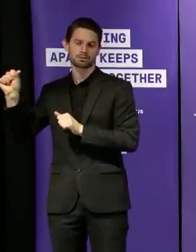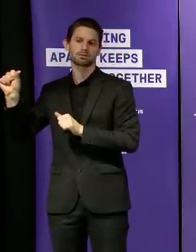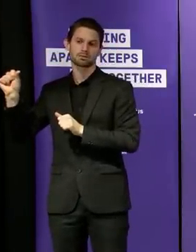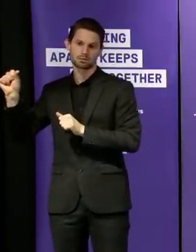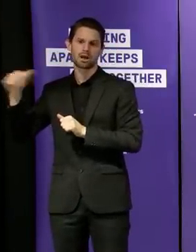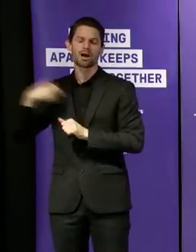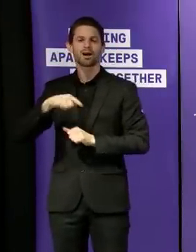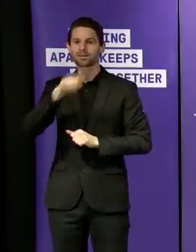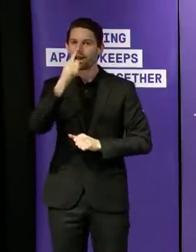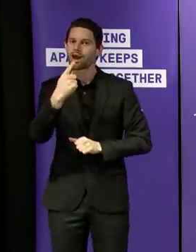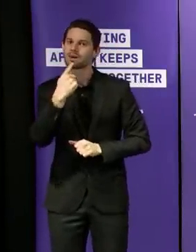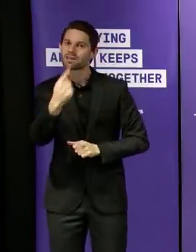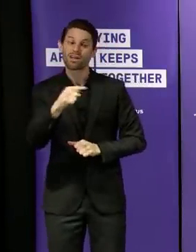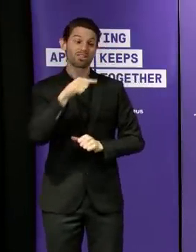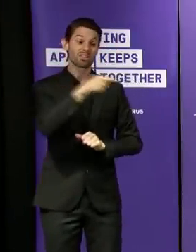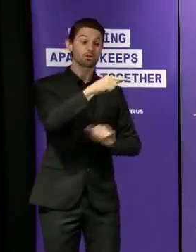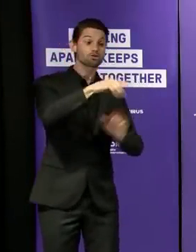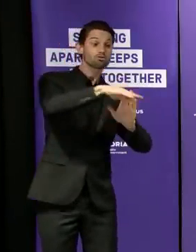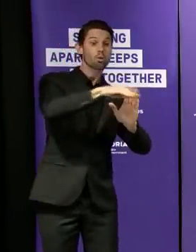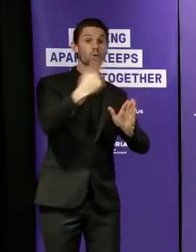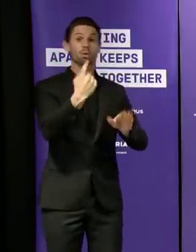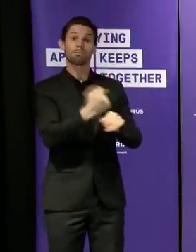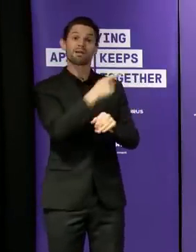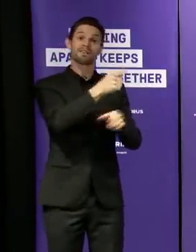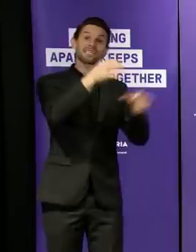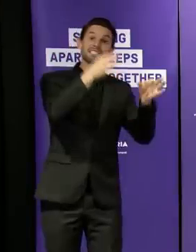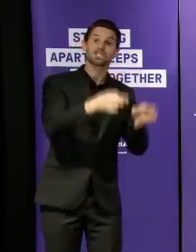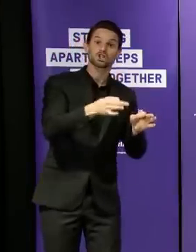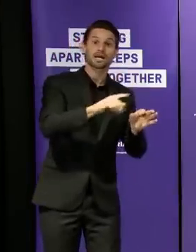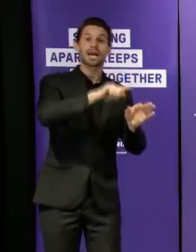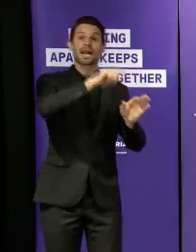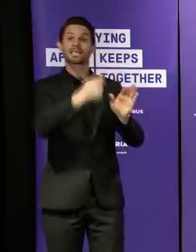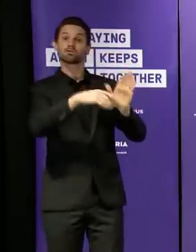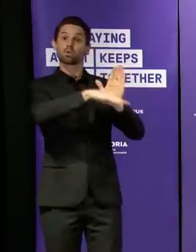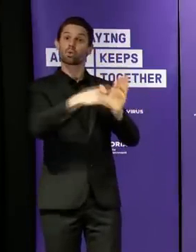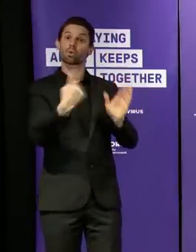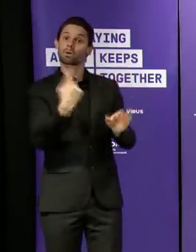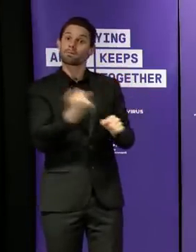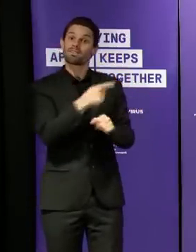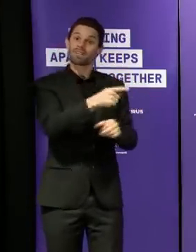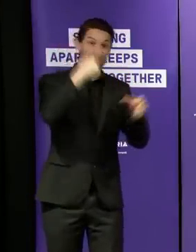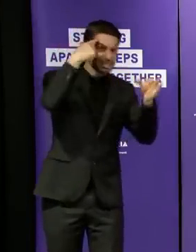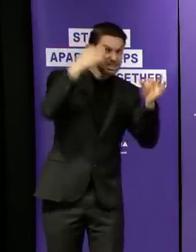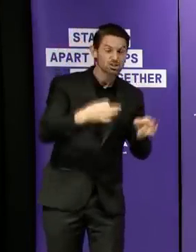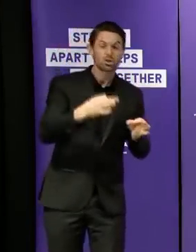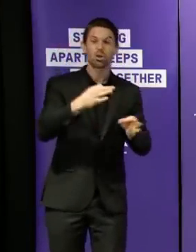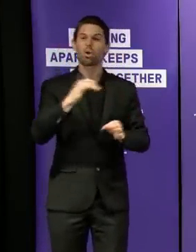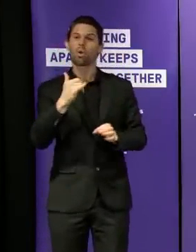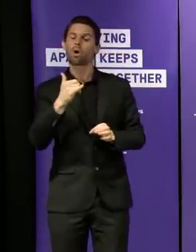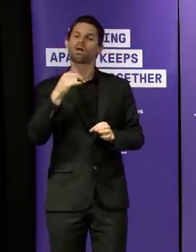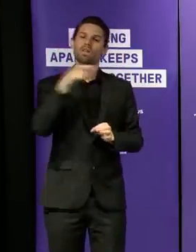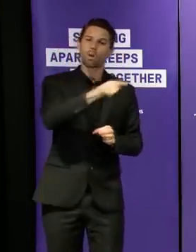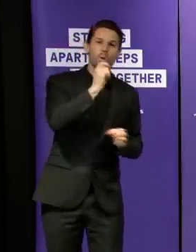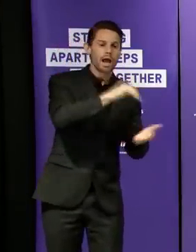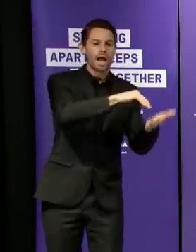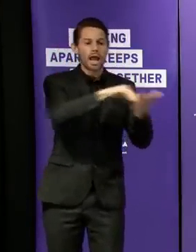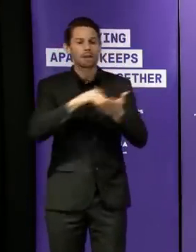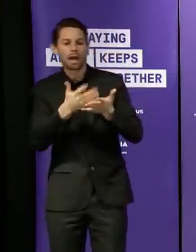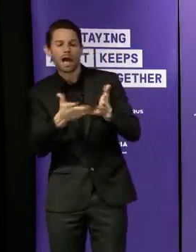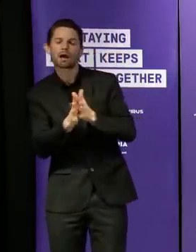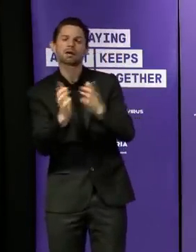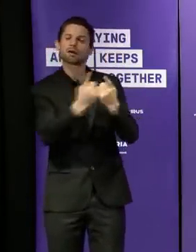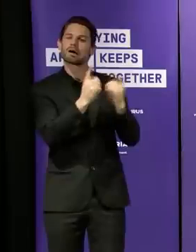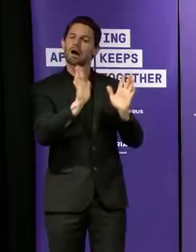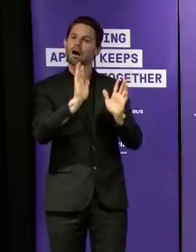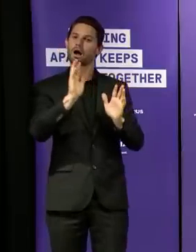attribute to each and every rule, each and every measure, a percentage dividend. So this counts for X or Y. It's got to be seen as a